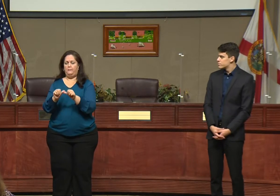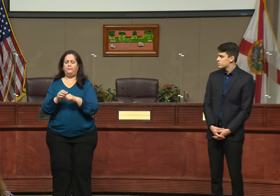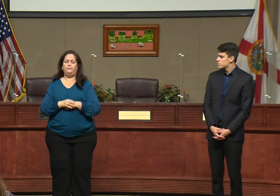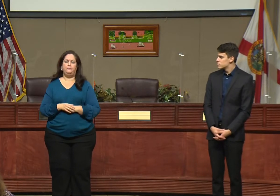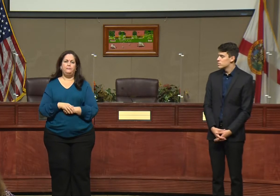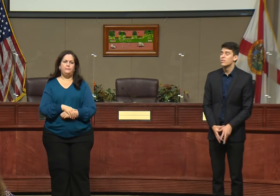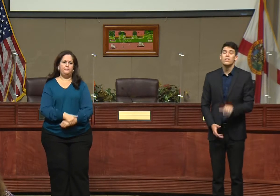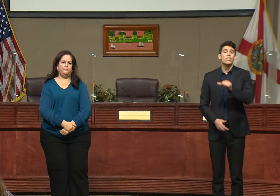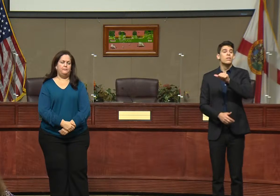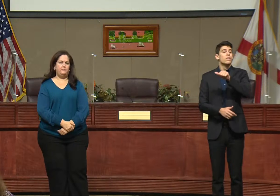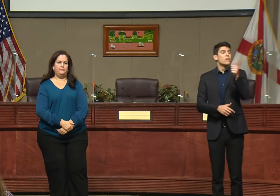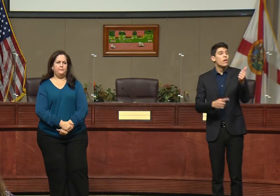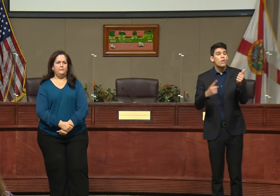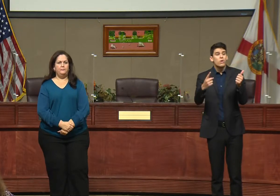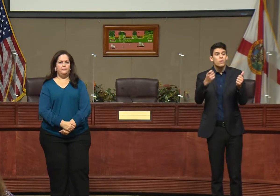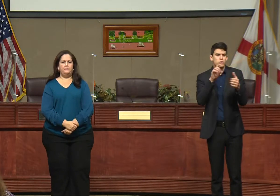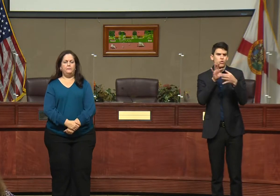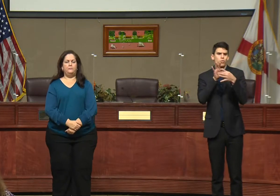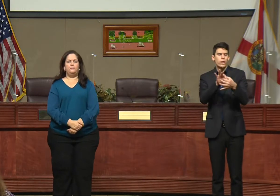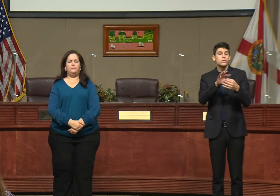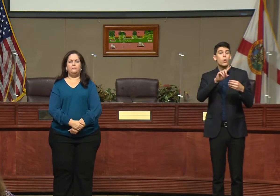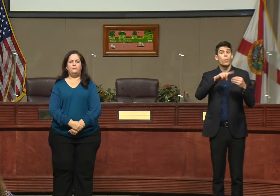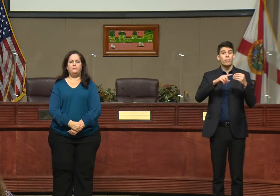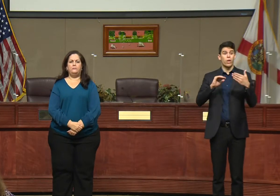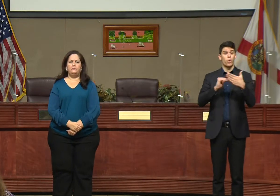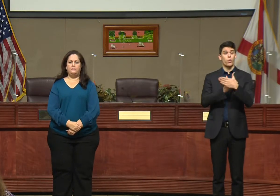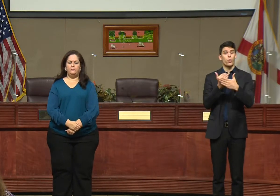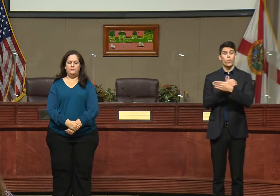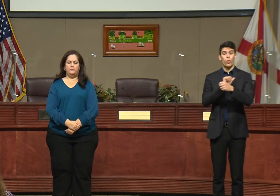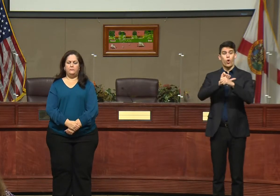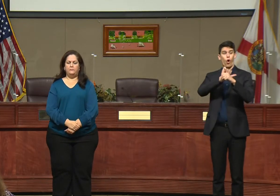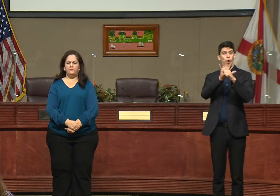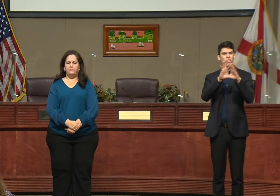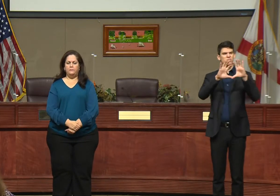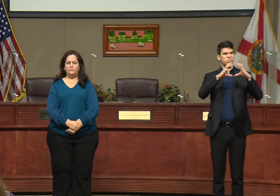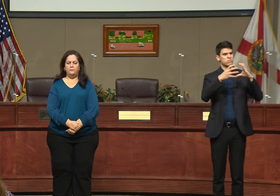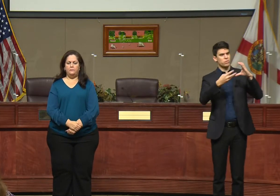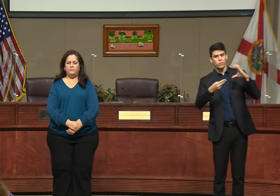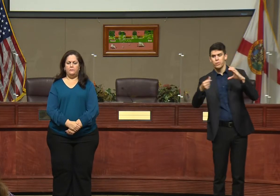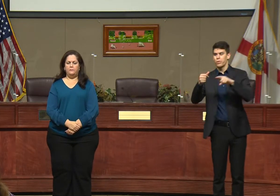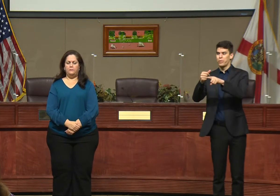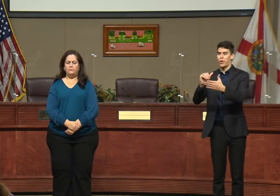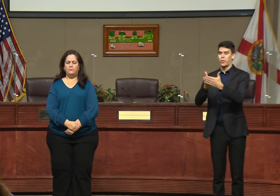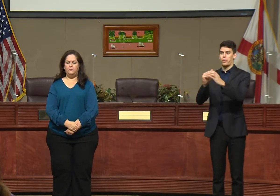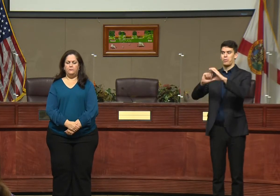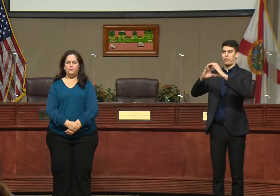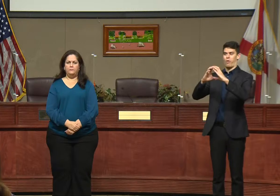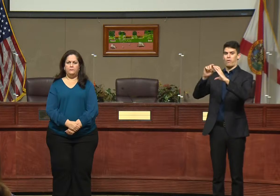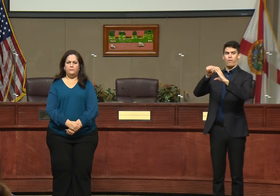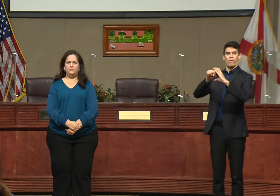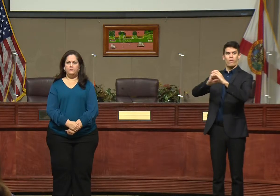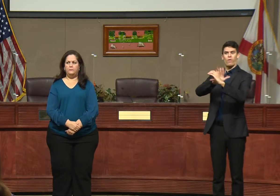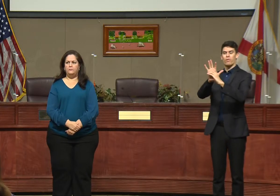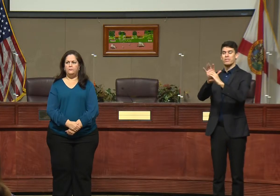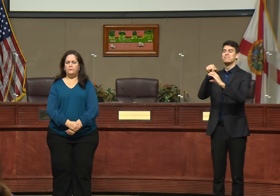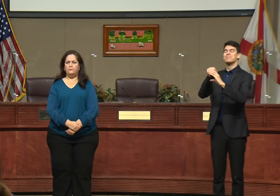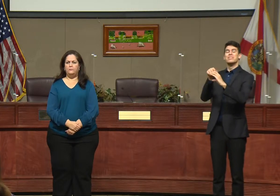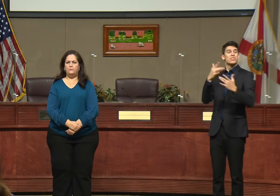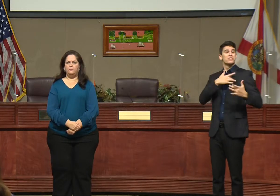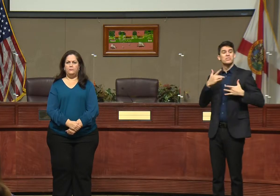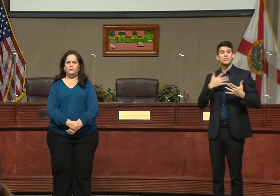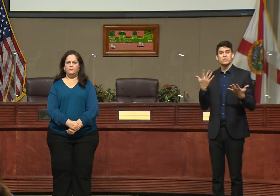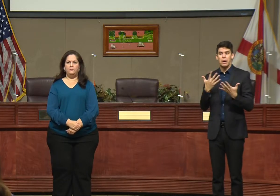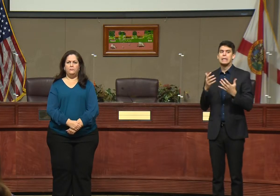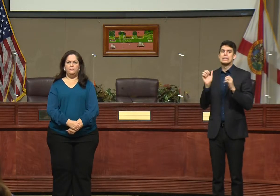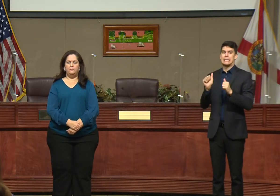was about the variants and if there is any concerns with the presence. Yeah, the concern is the concern that these are more transmissible for what it